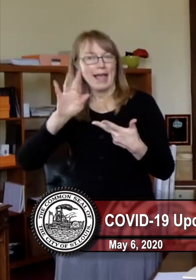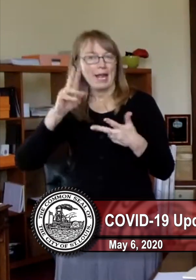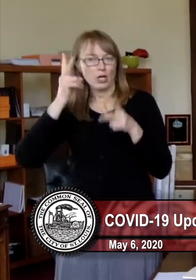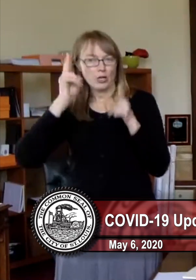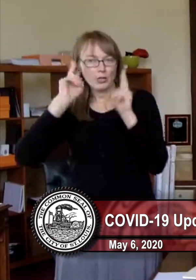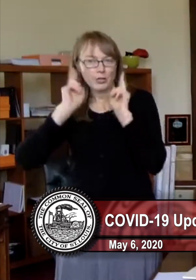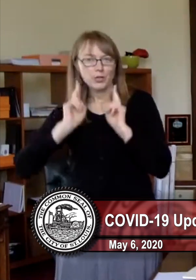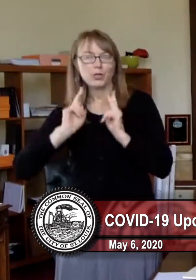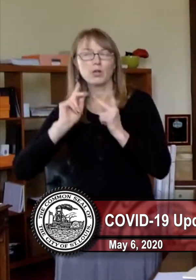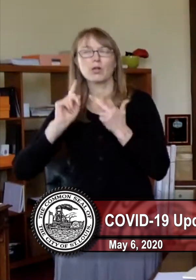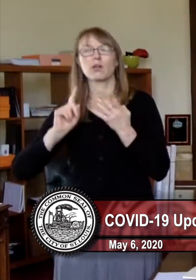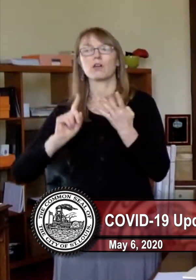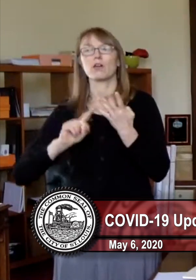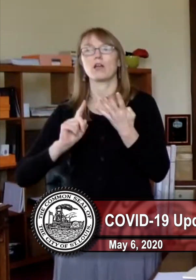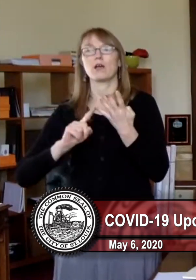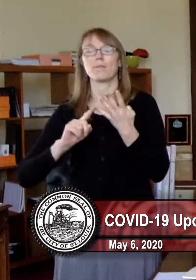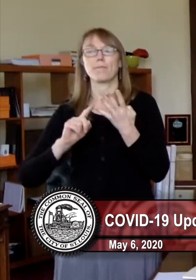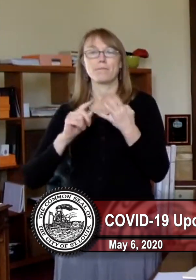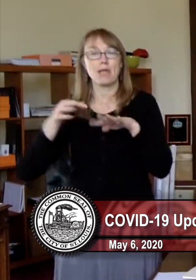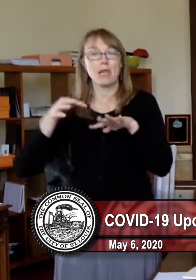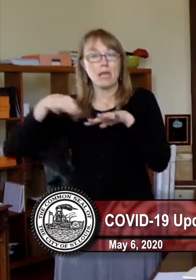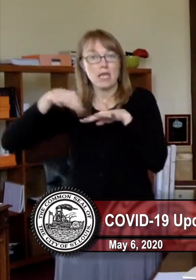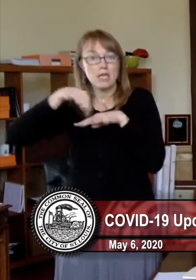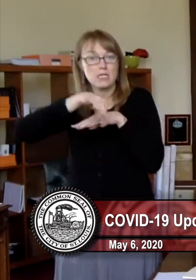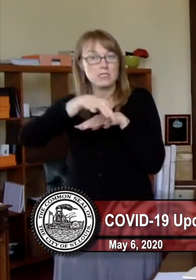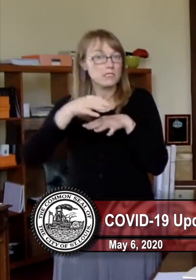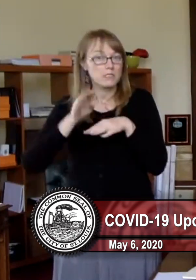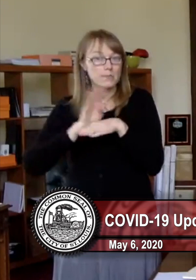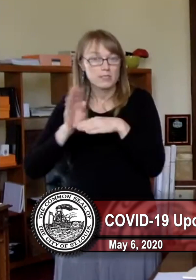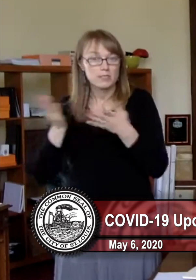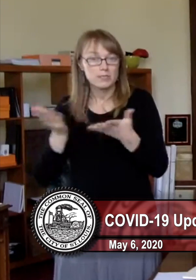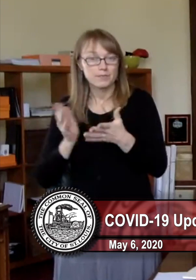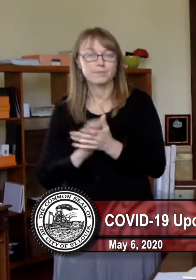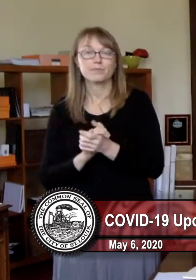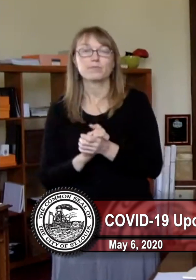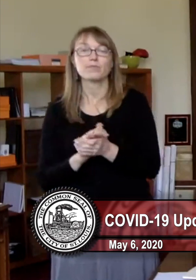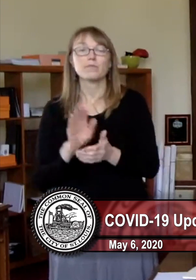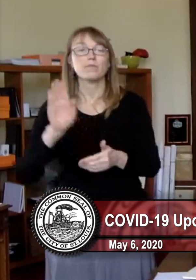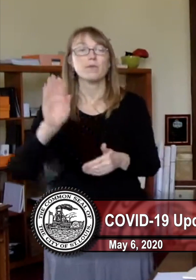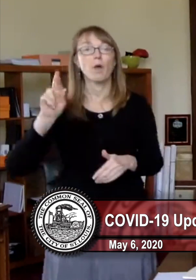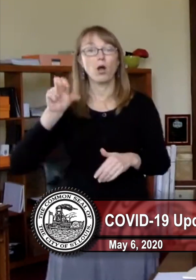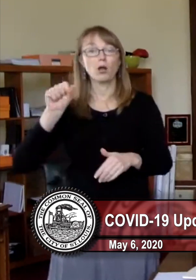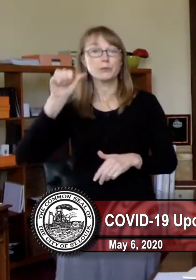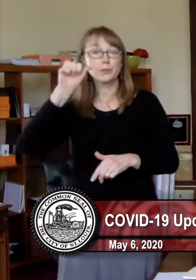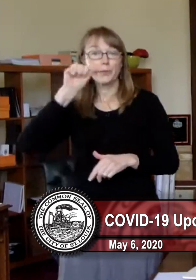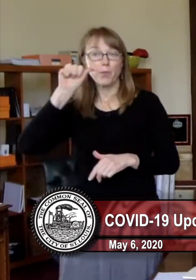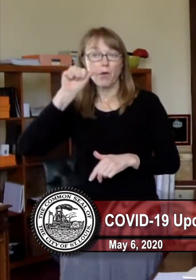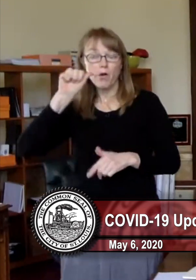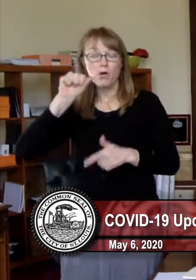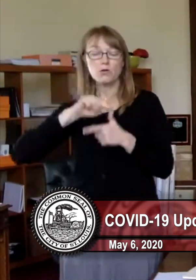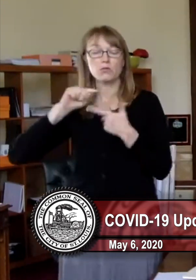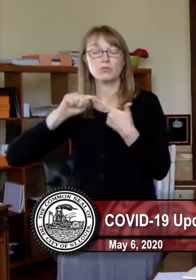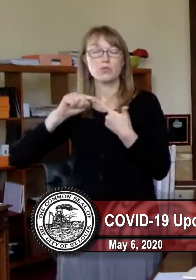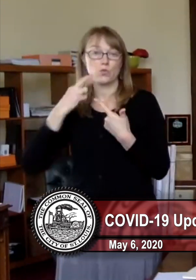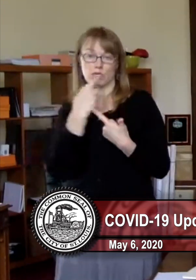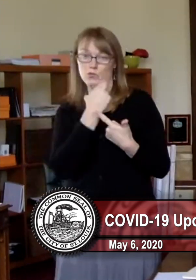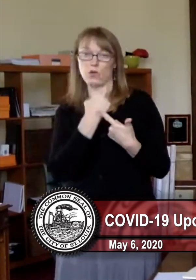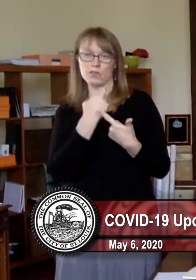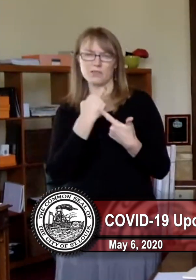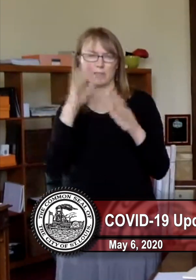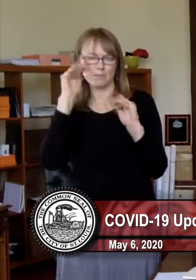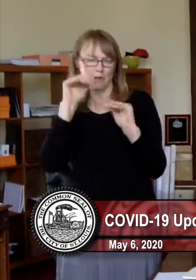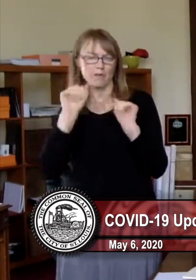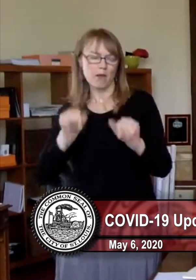further guidance? So bars and restaurants, we do expect to be able to open the 18th.